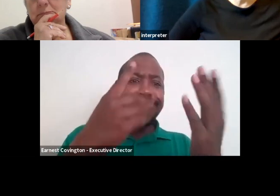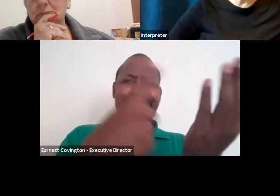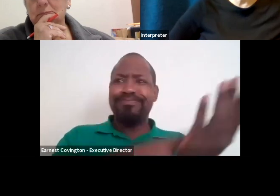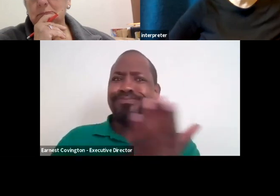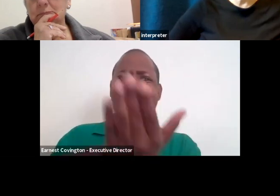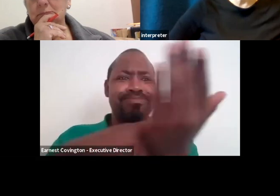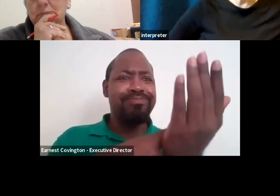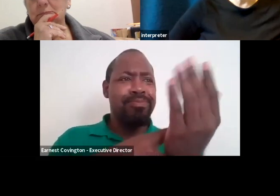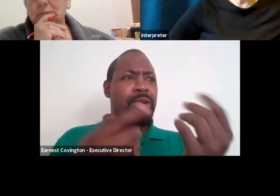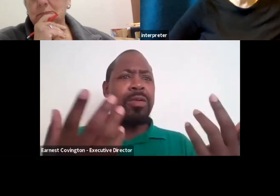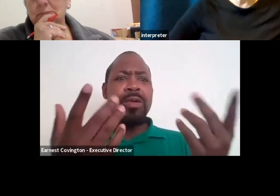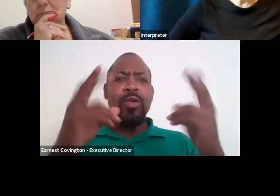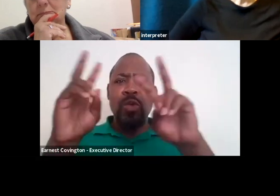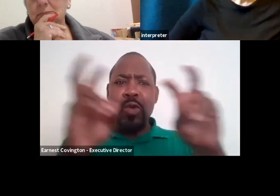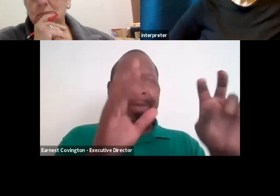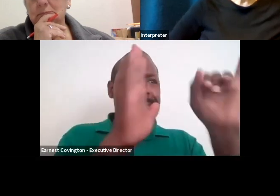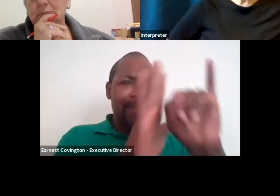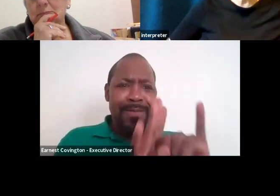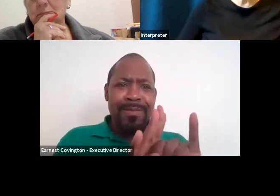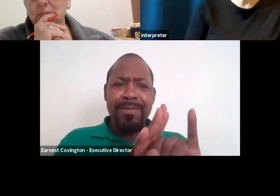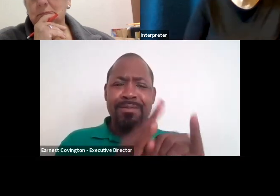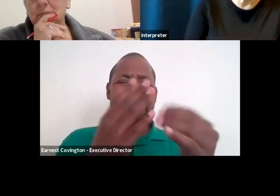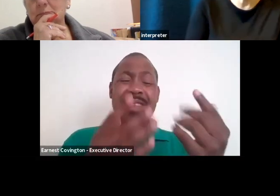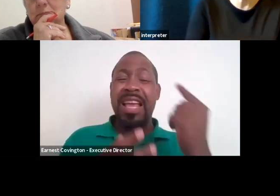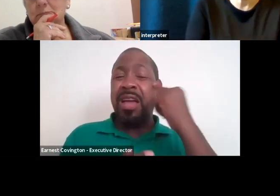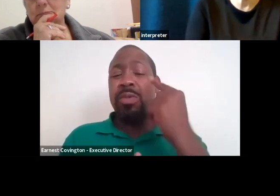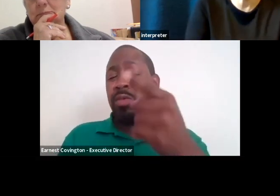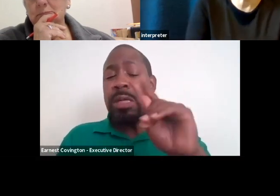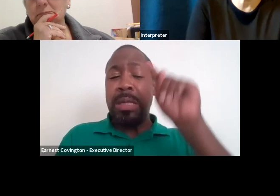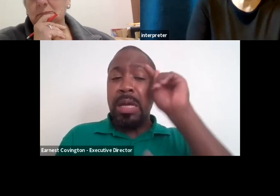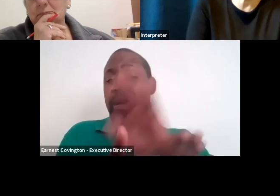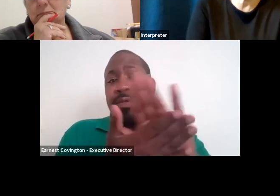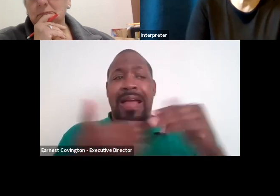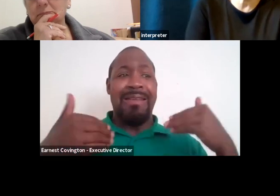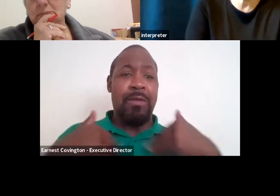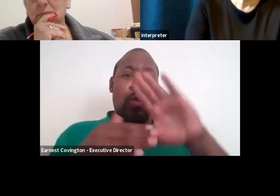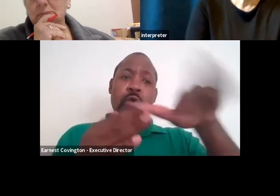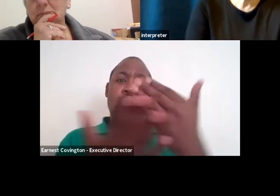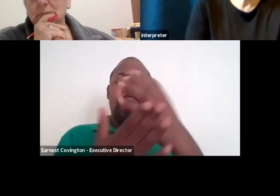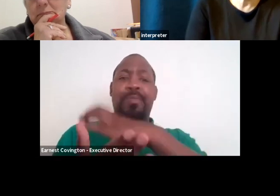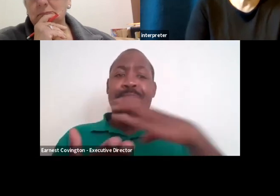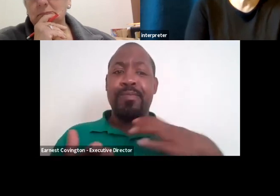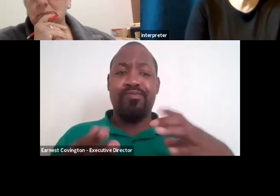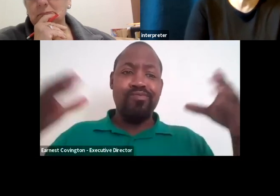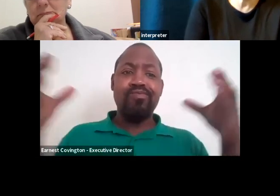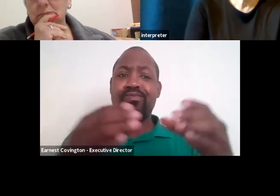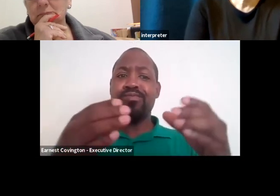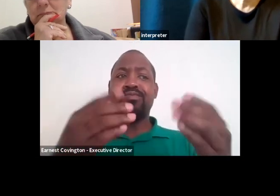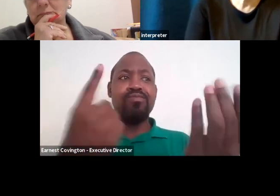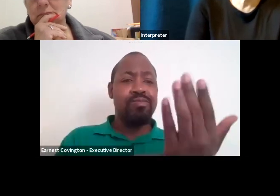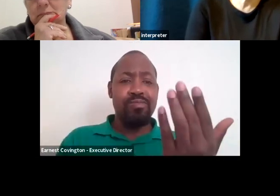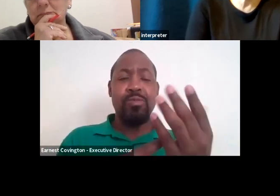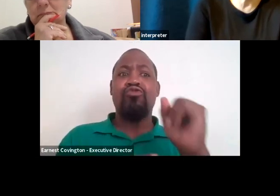event for everything, just to try to get the pulse and identify things. I think